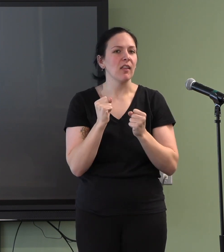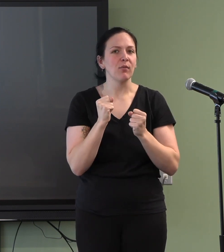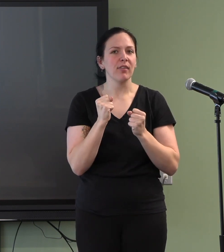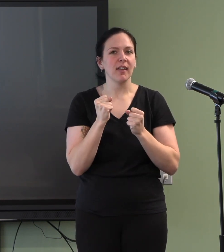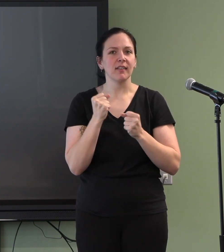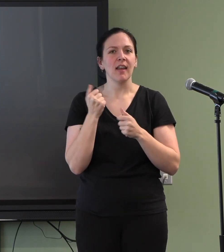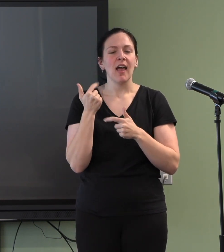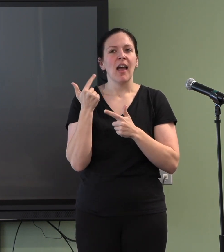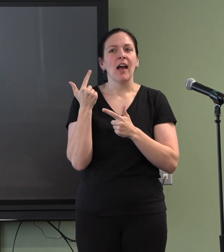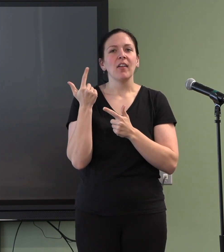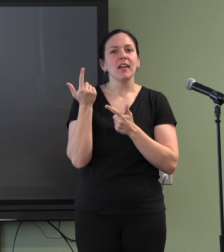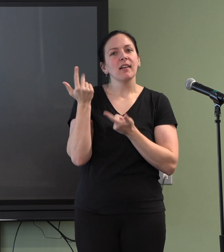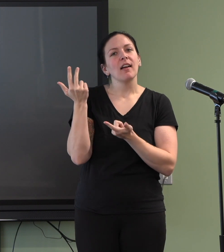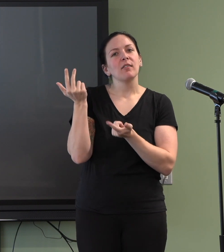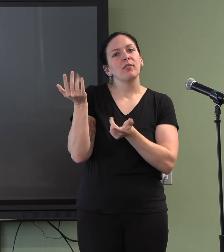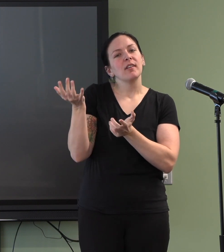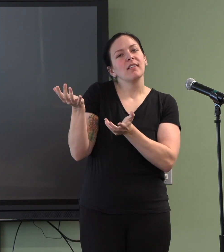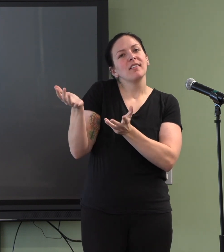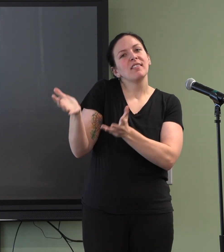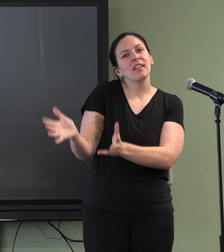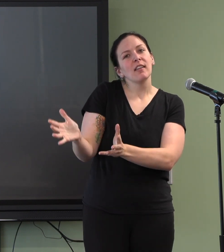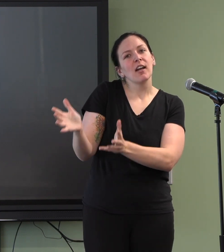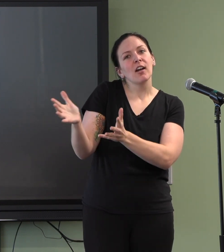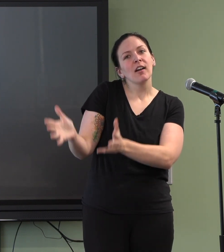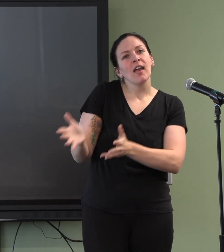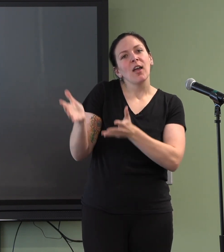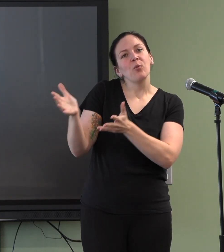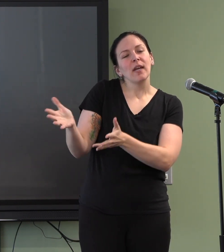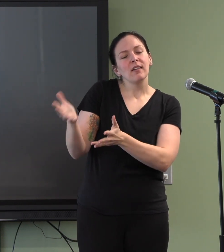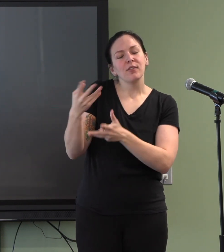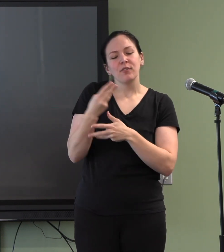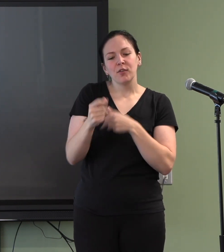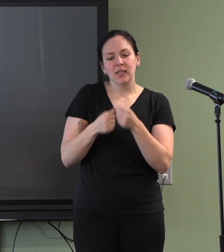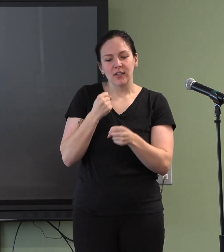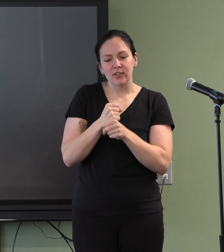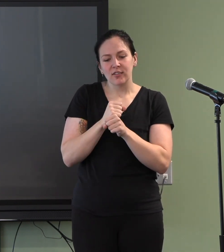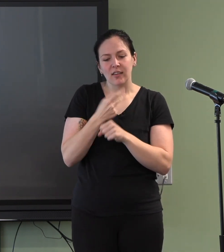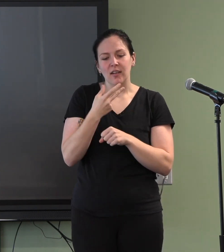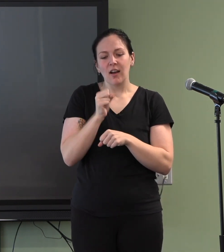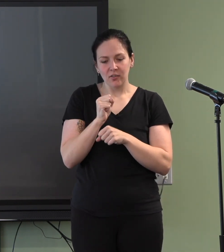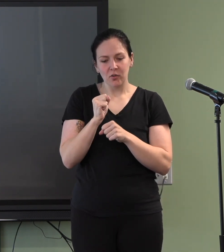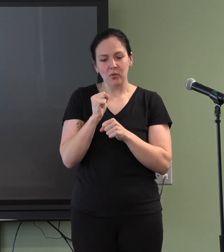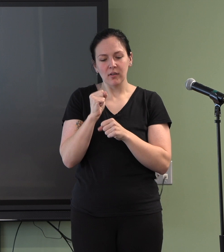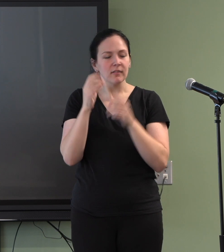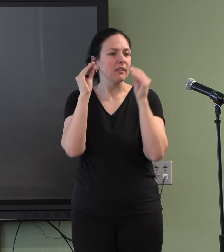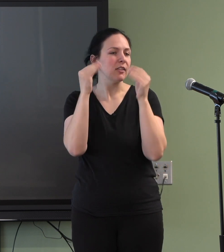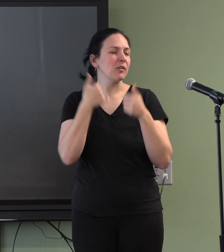with it, and I let it kind of sit there and wait for a few years, and then in high school, I started teaching